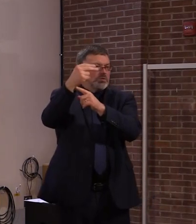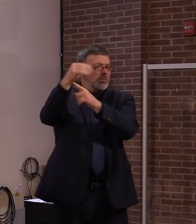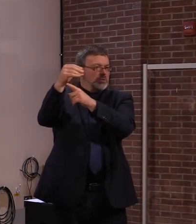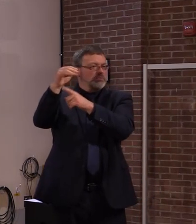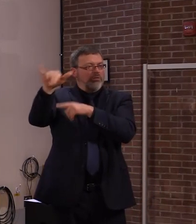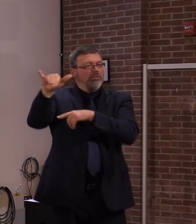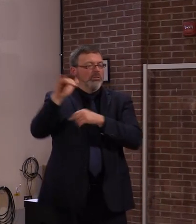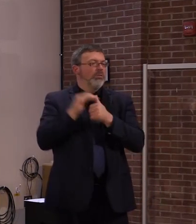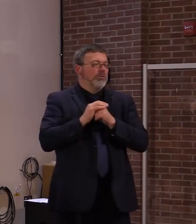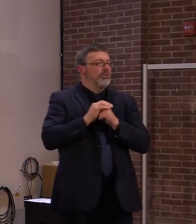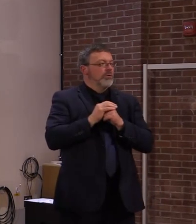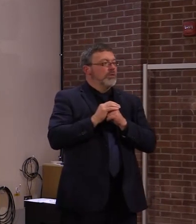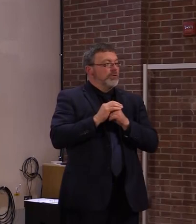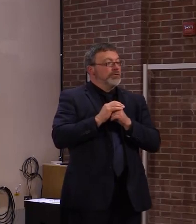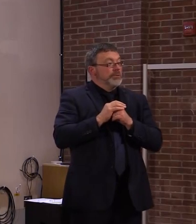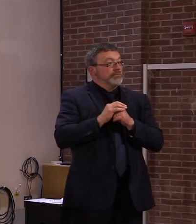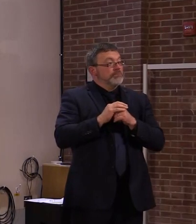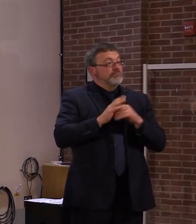about 1,500 people